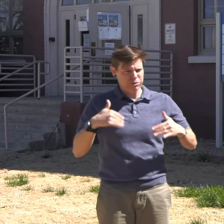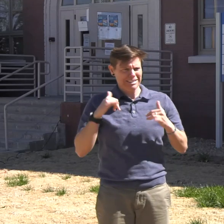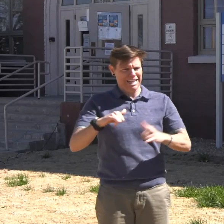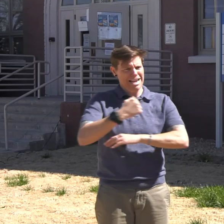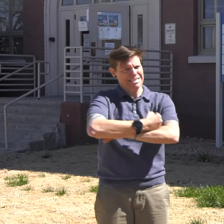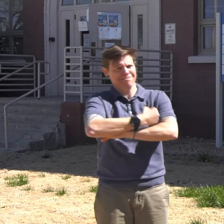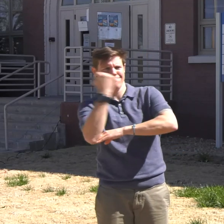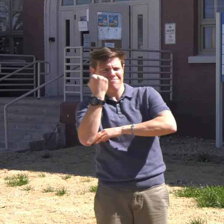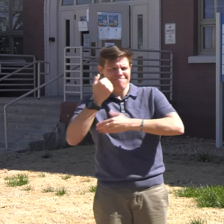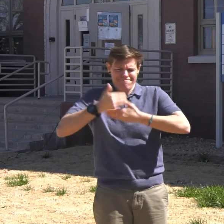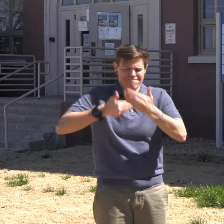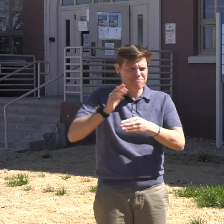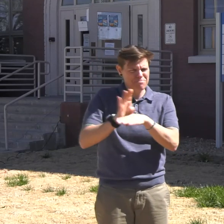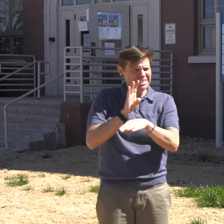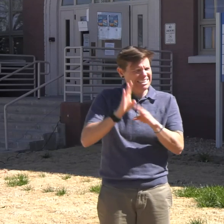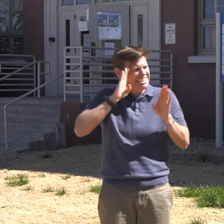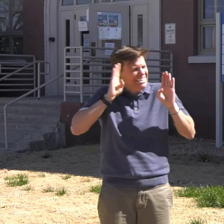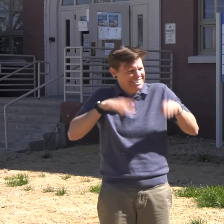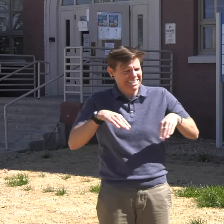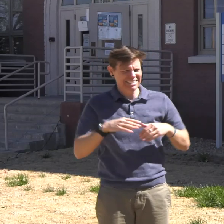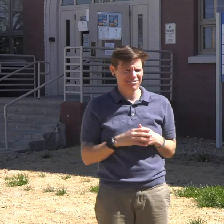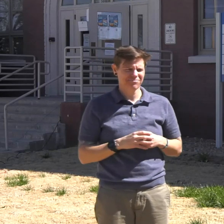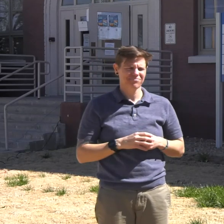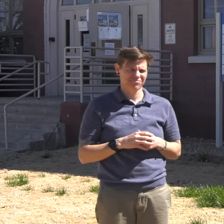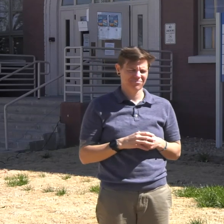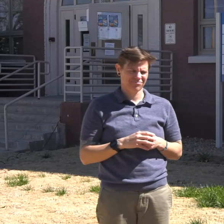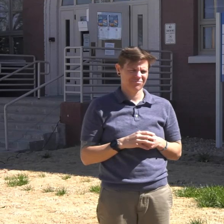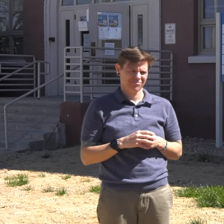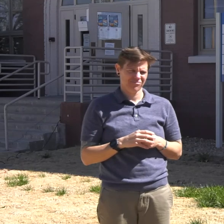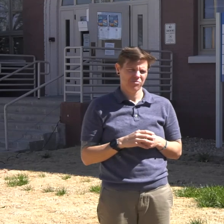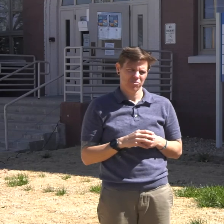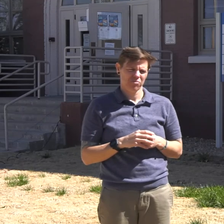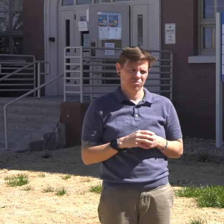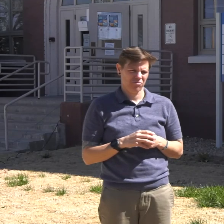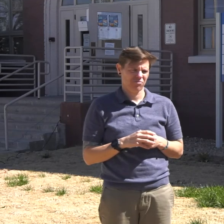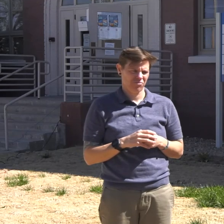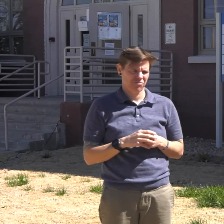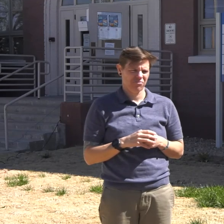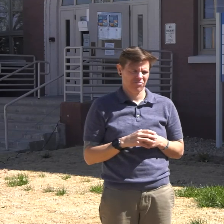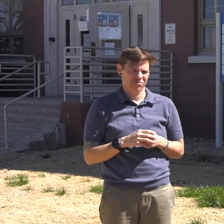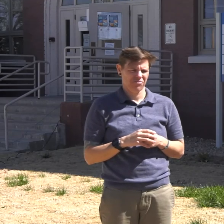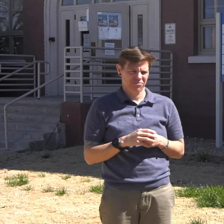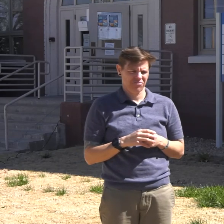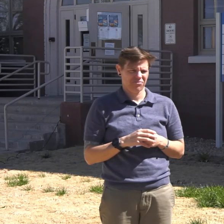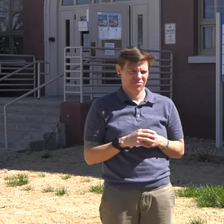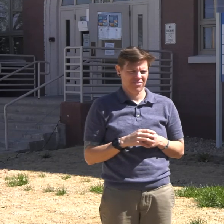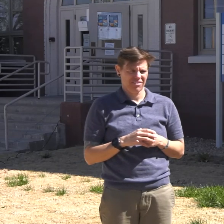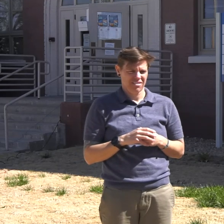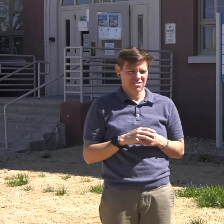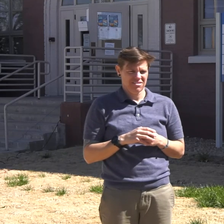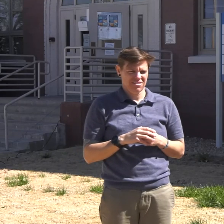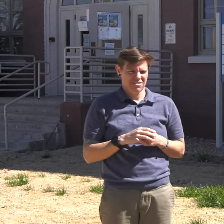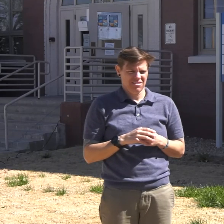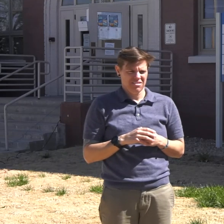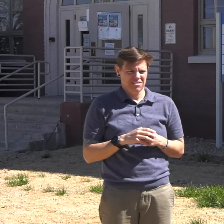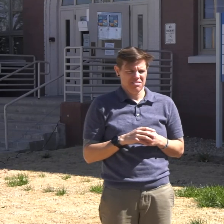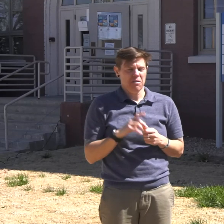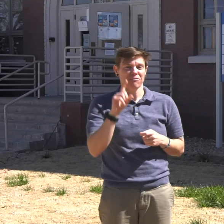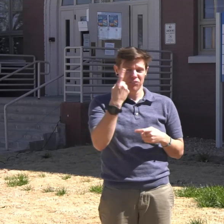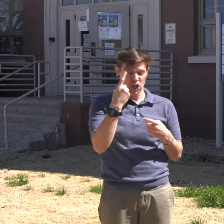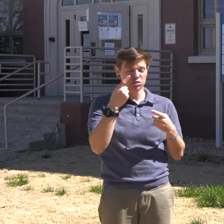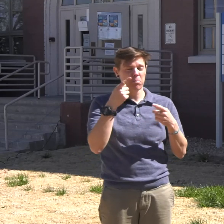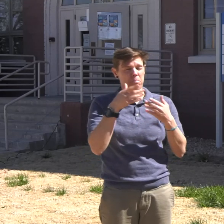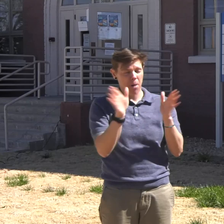going to just speak to the long economic recovery that we're going to have to endure once we get past the public health phase of this.